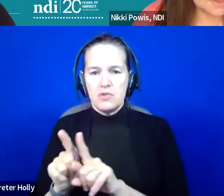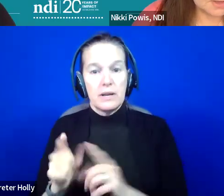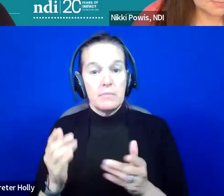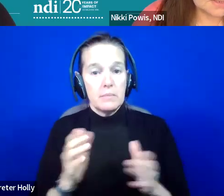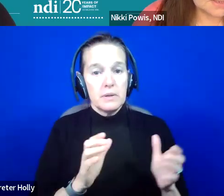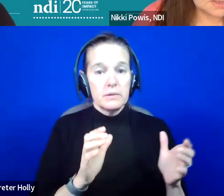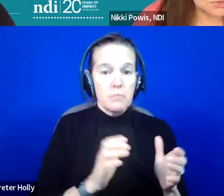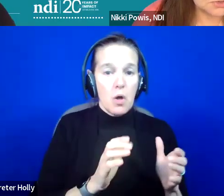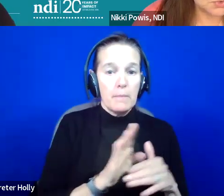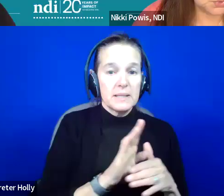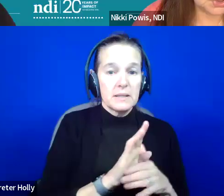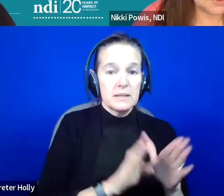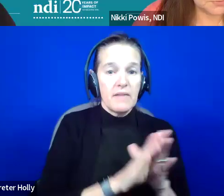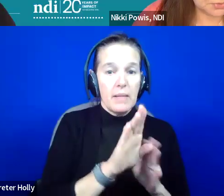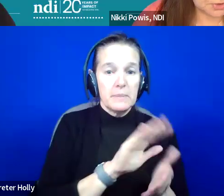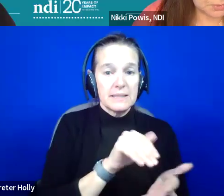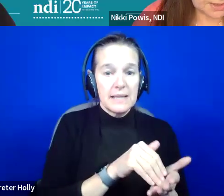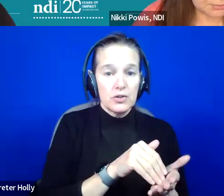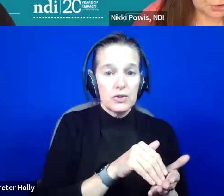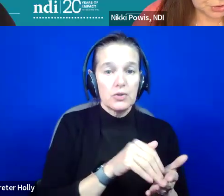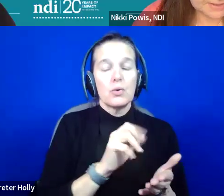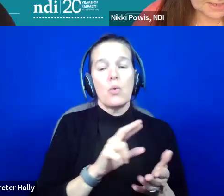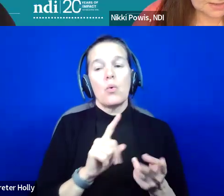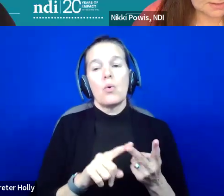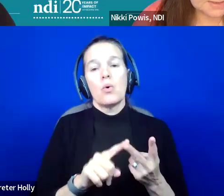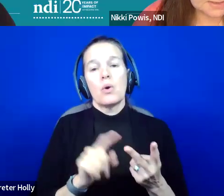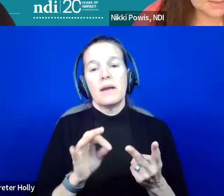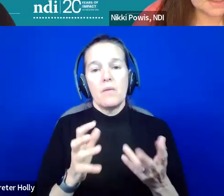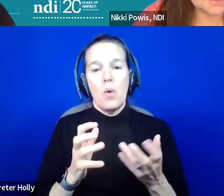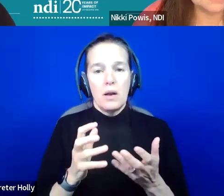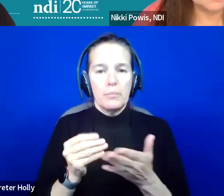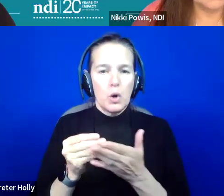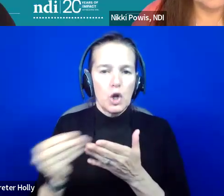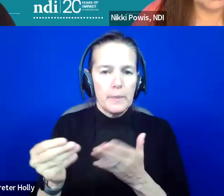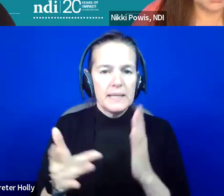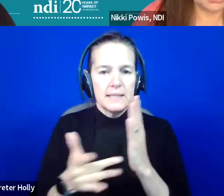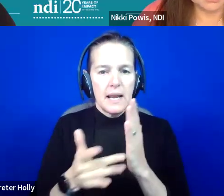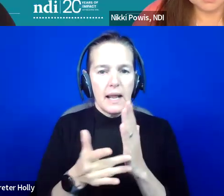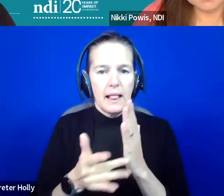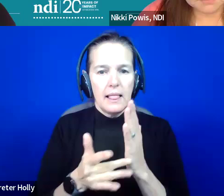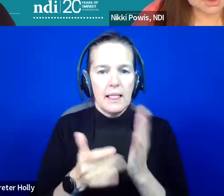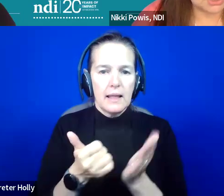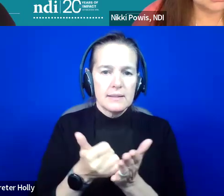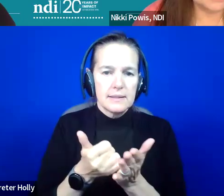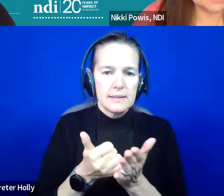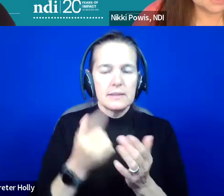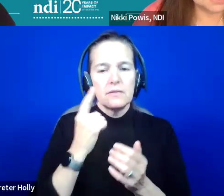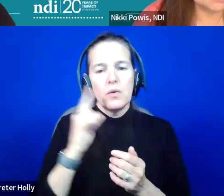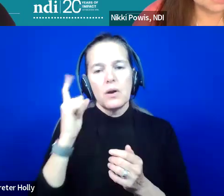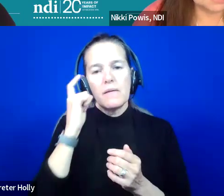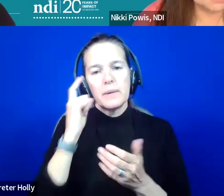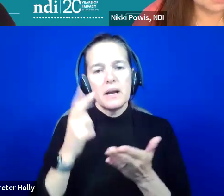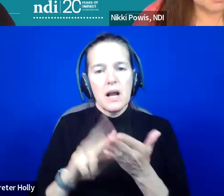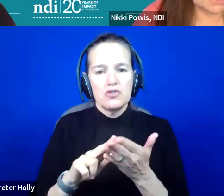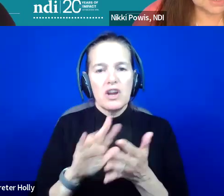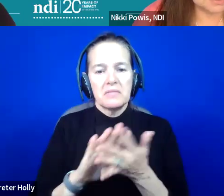Small Business Development Center, or if you are wanting procurement technical assistance for government contracts and